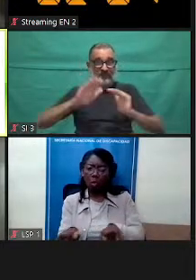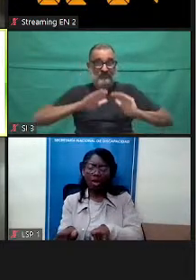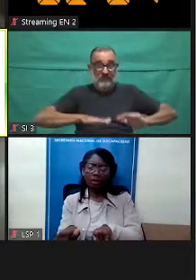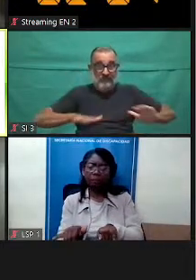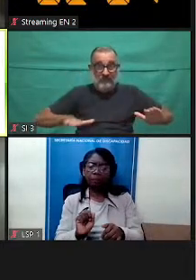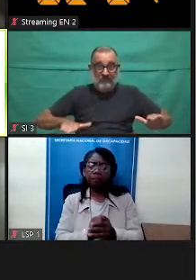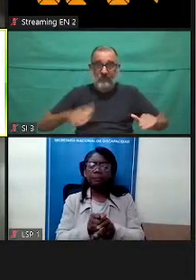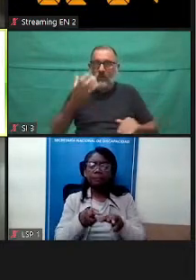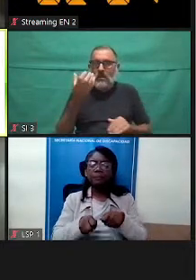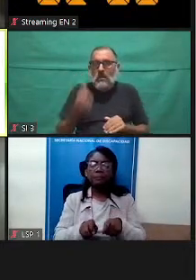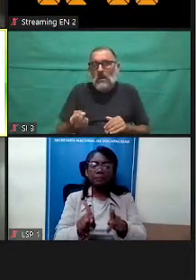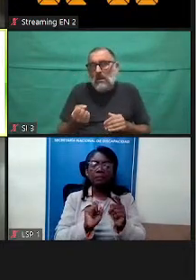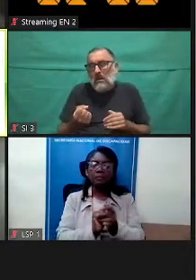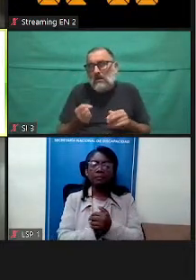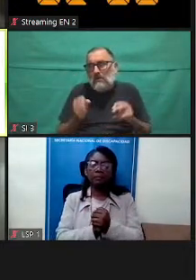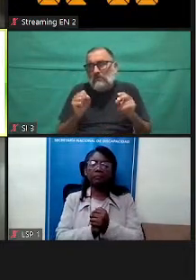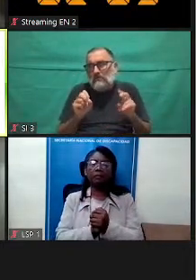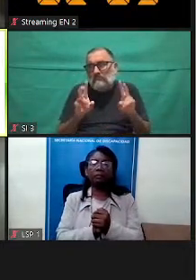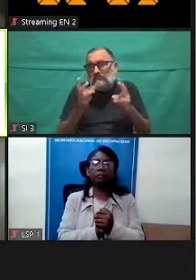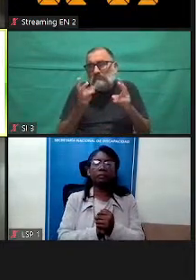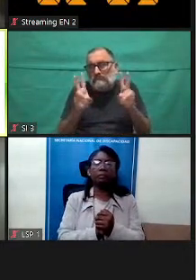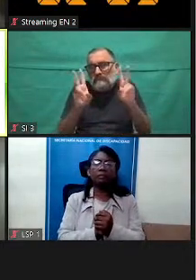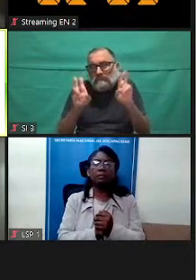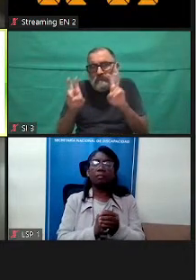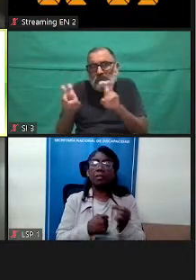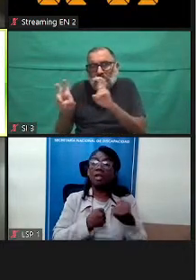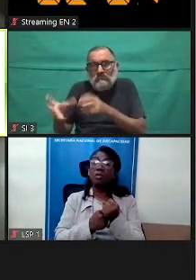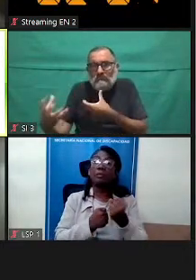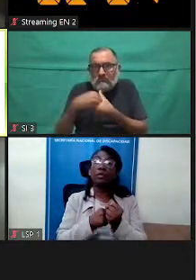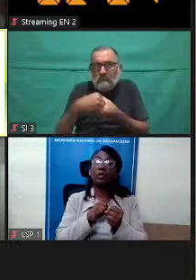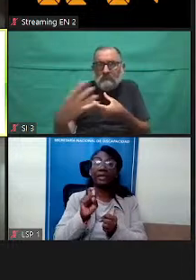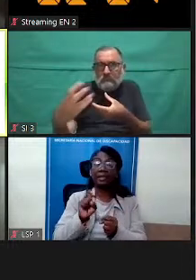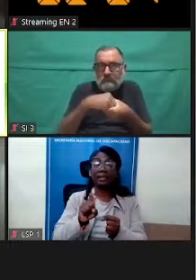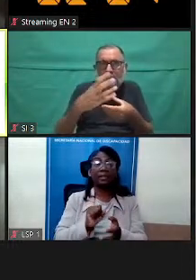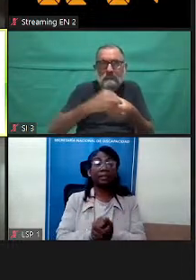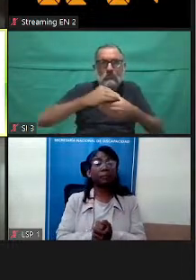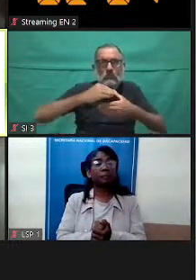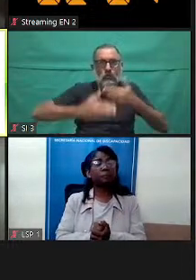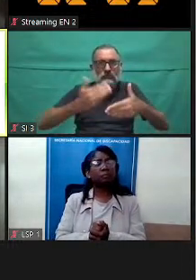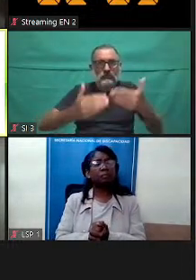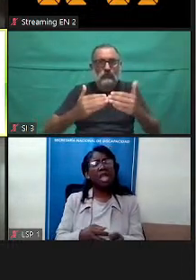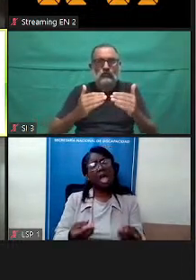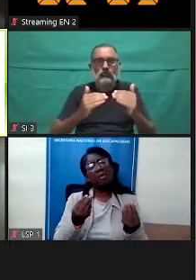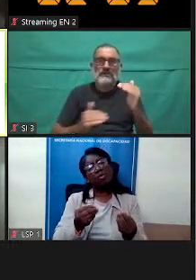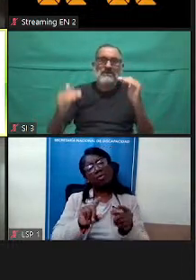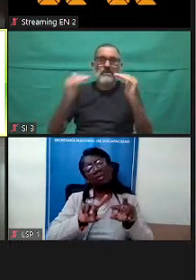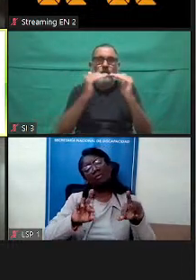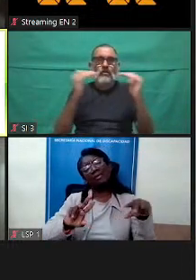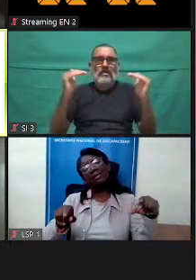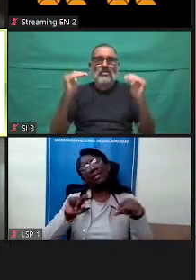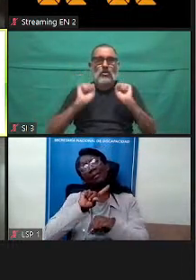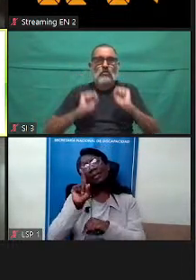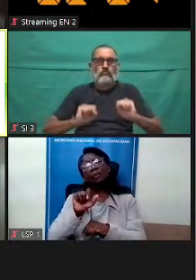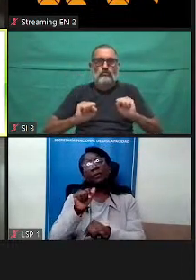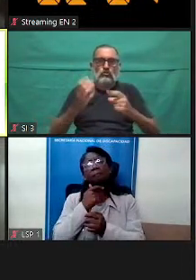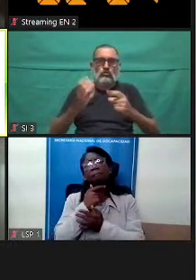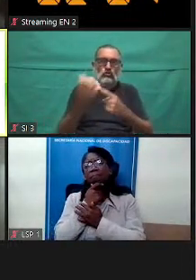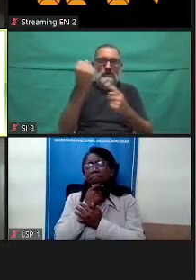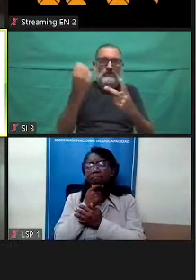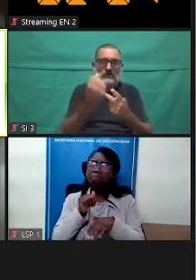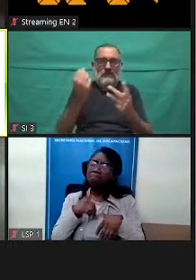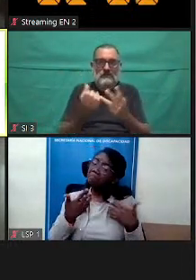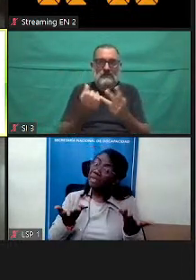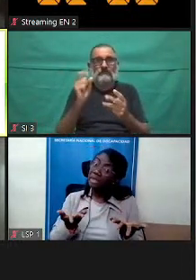the equality processes for equality of opportunities and with the proper supports there are several of these